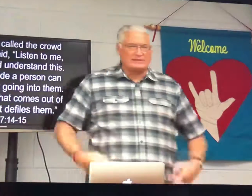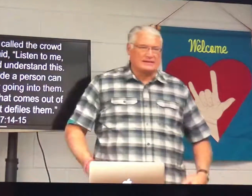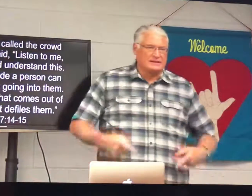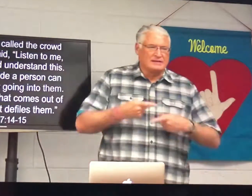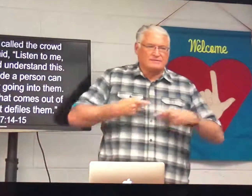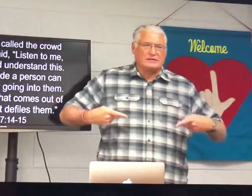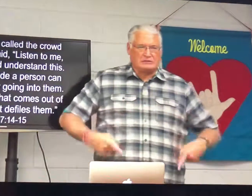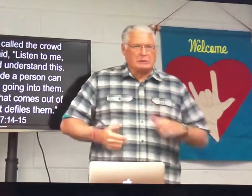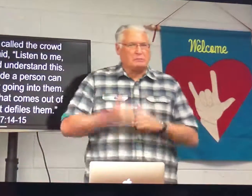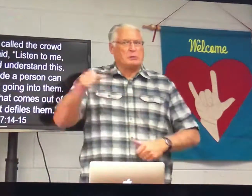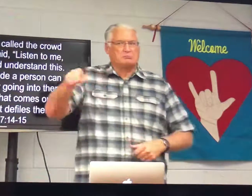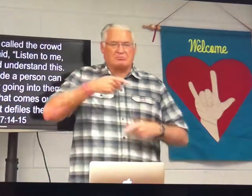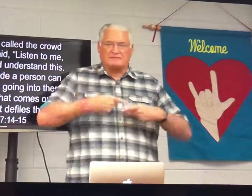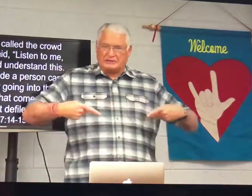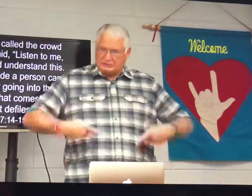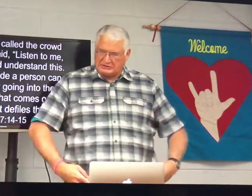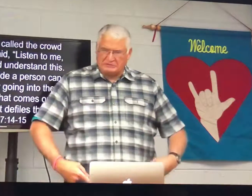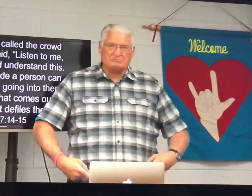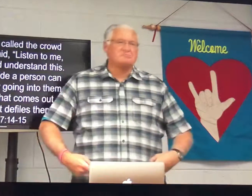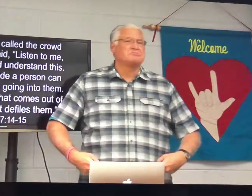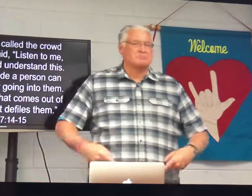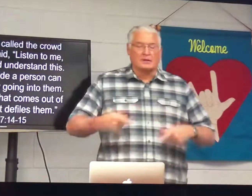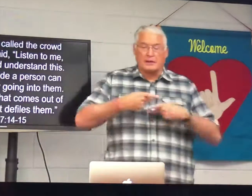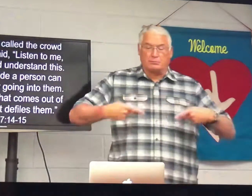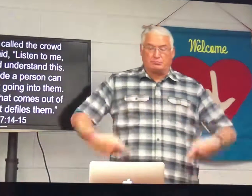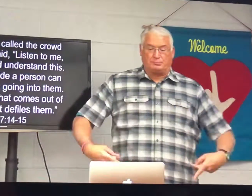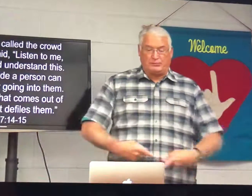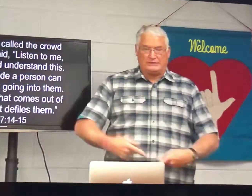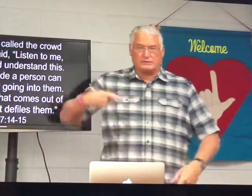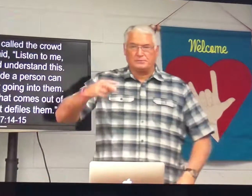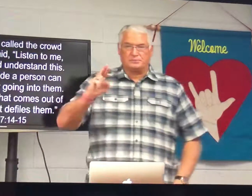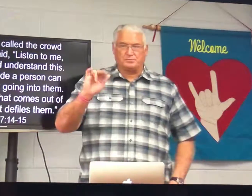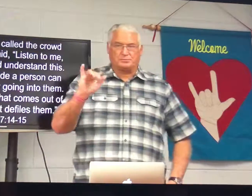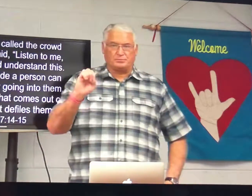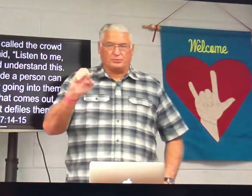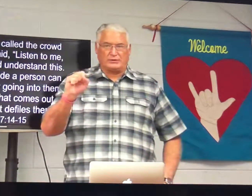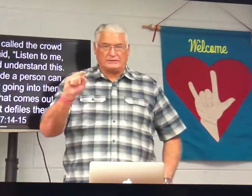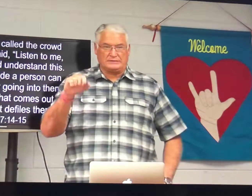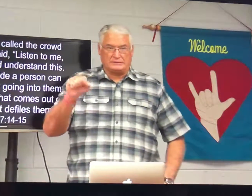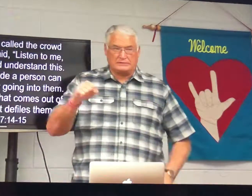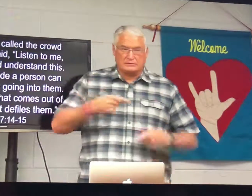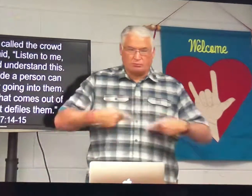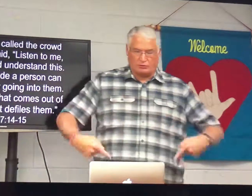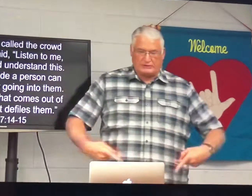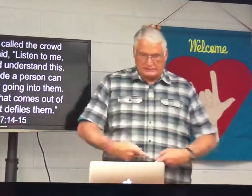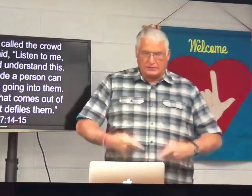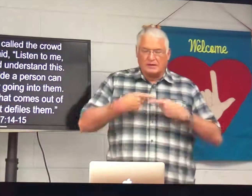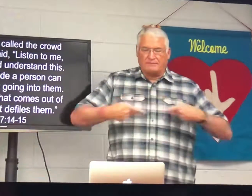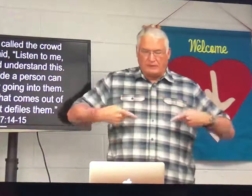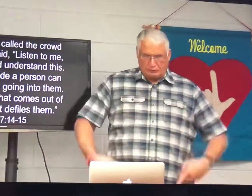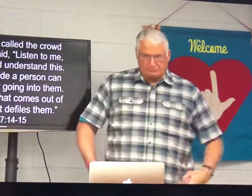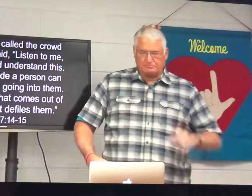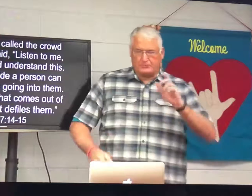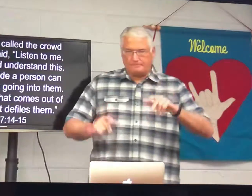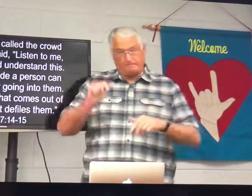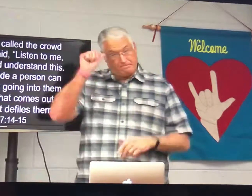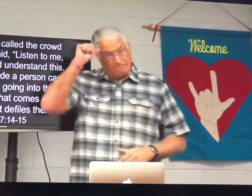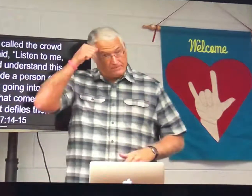Foul there, 1-2. There's one. And you look at the dimensions, and Wayne, we left center field